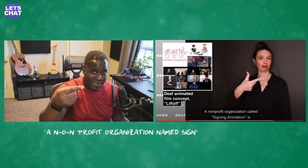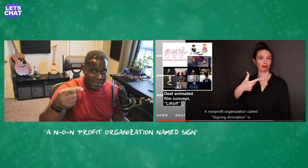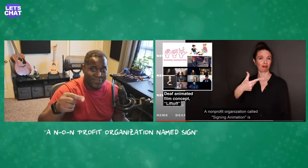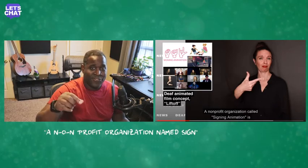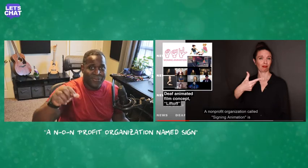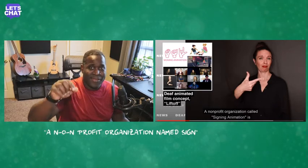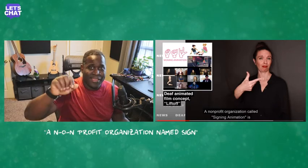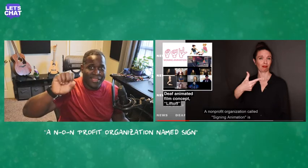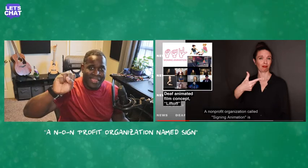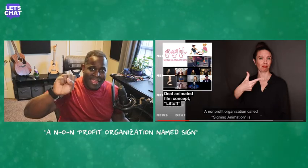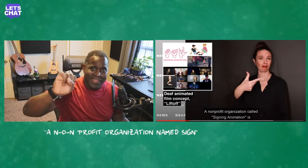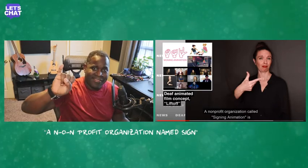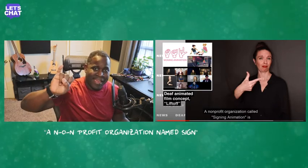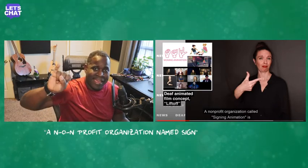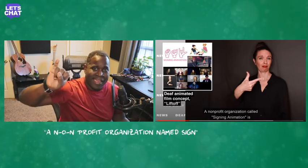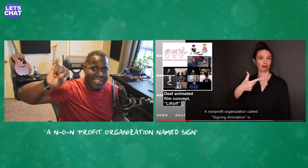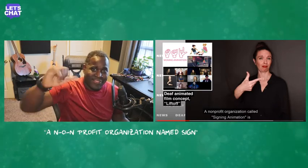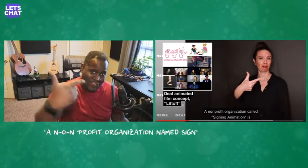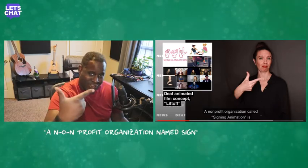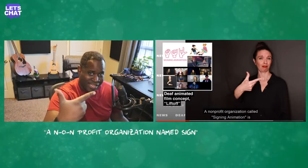S-I-G-N-I-N-G. She's going